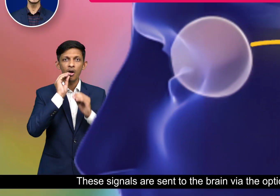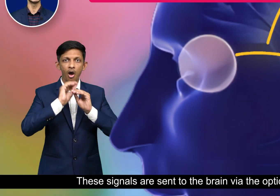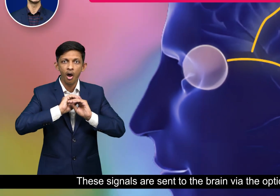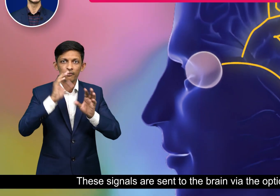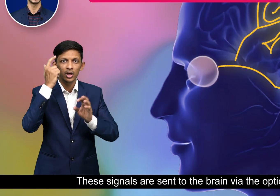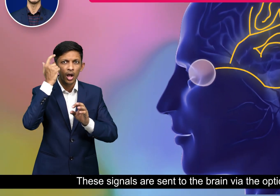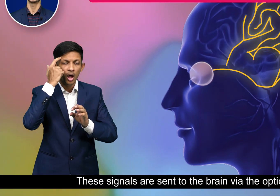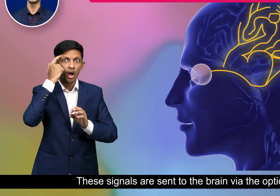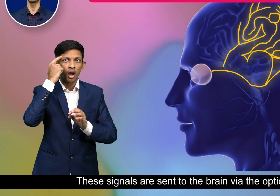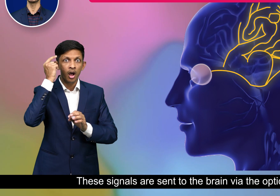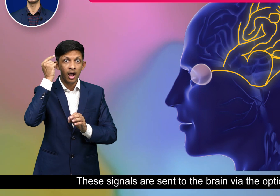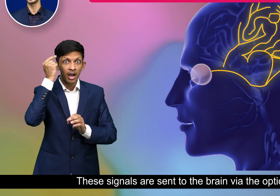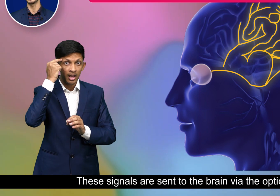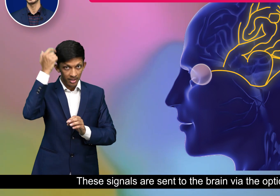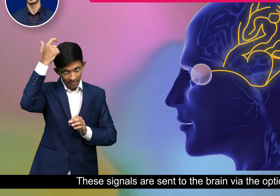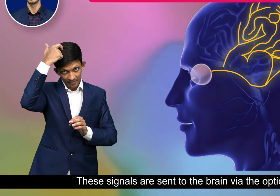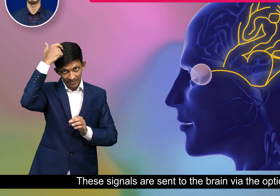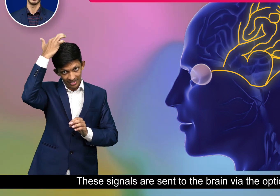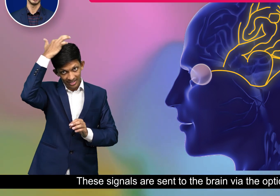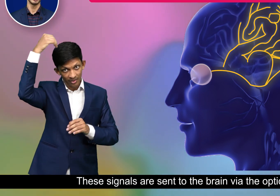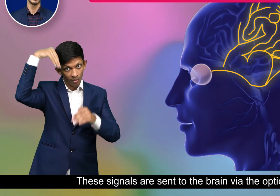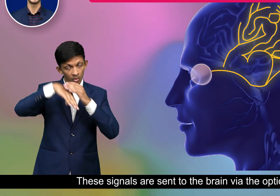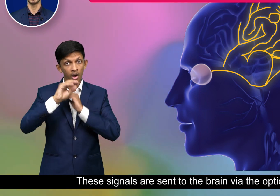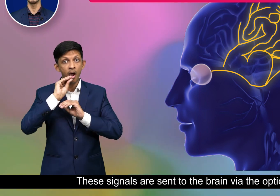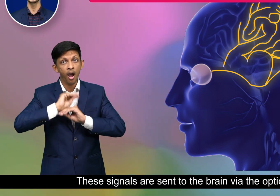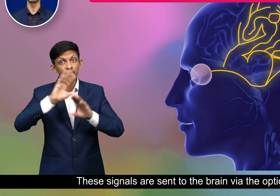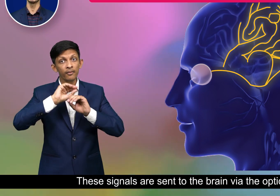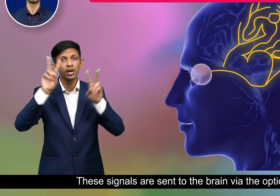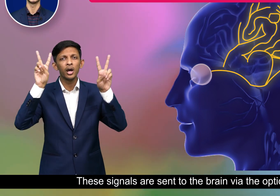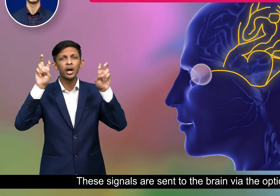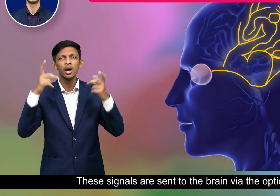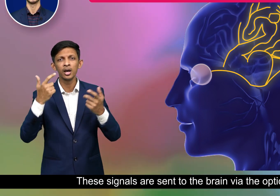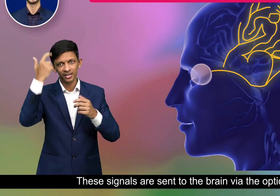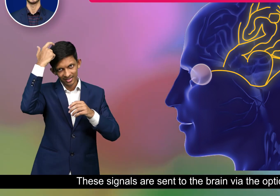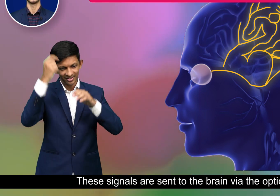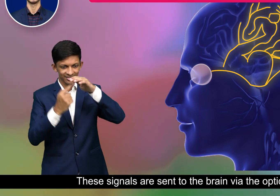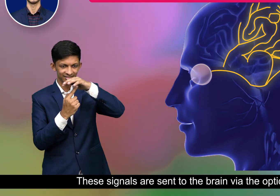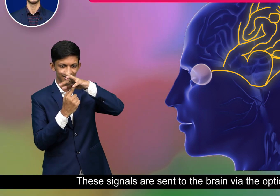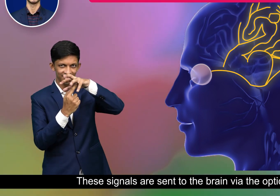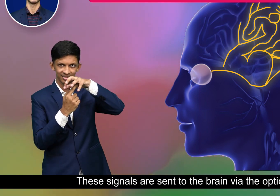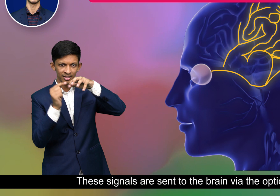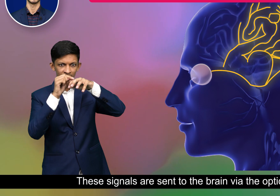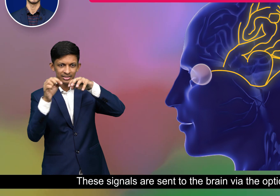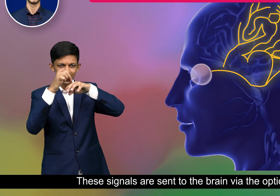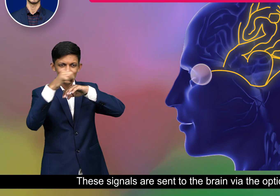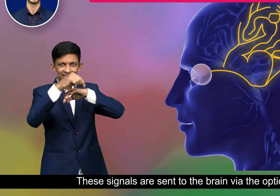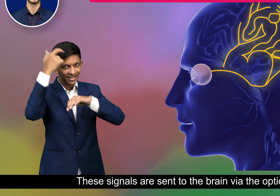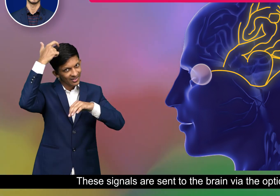These signals are sent to the brain via the optic nerves.